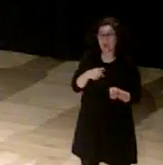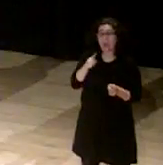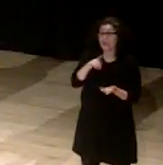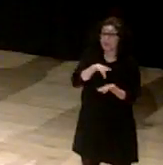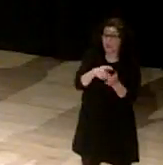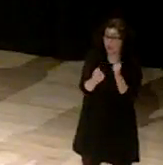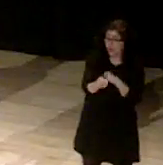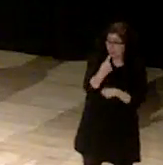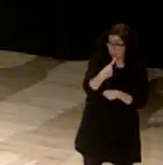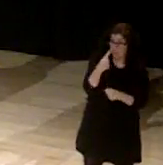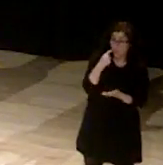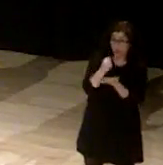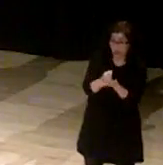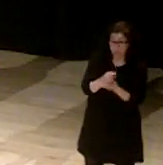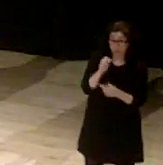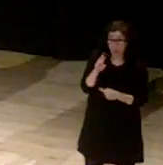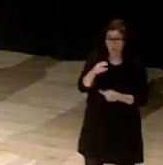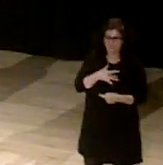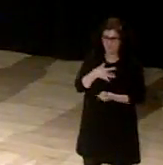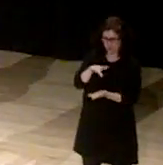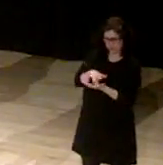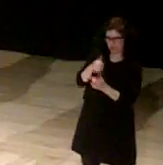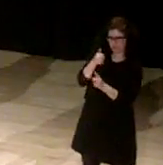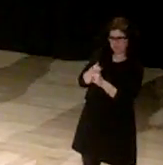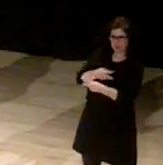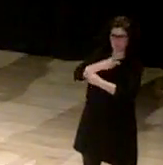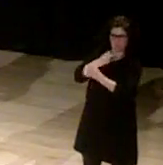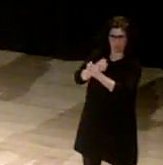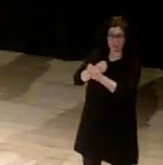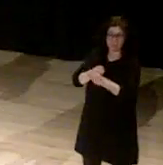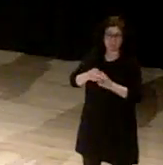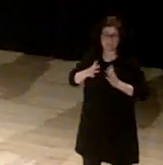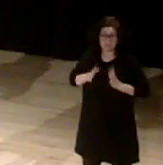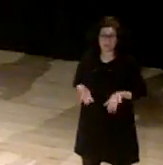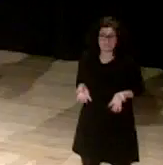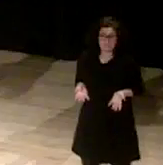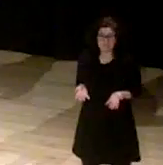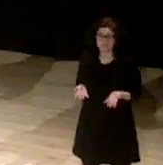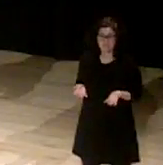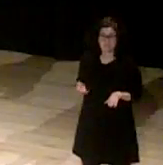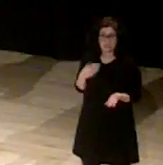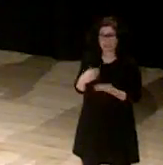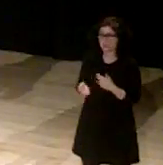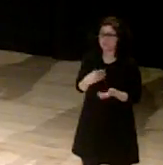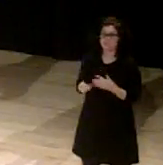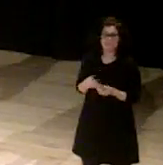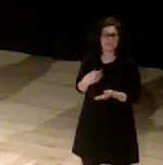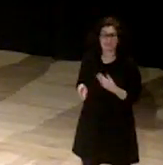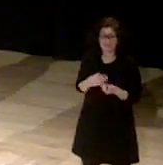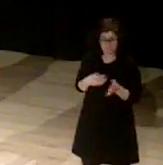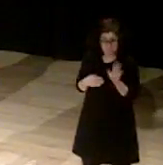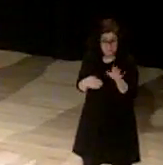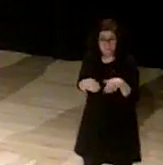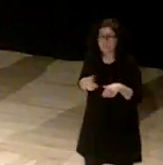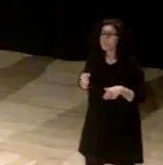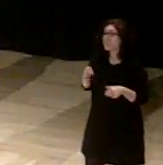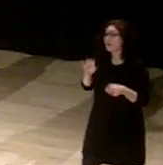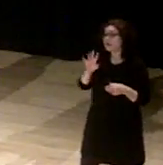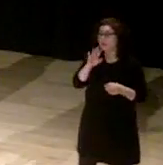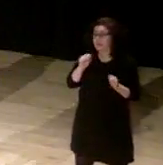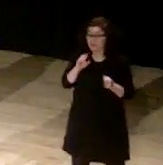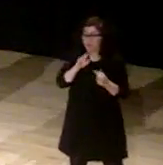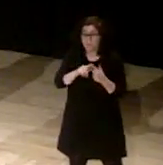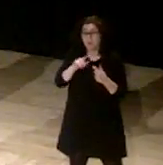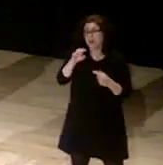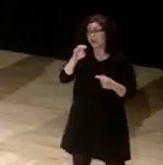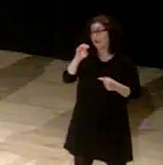poison, you're welcome to be a part of our community. And we can extend that, you know, we can talk about electroshock therapy. If you think